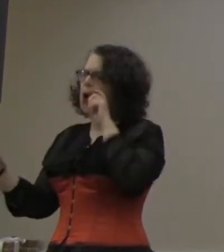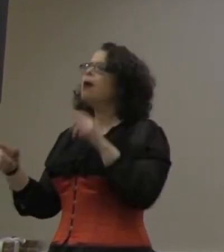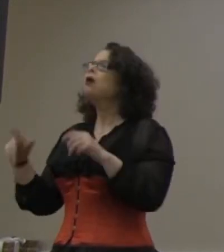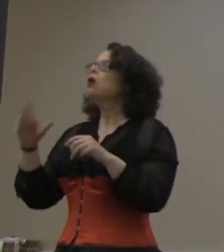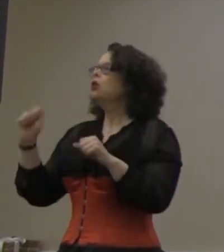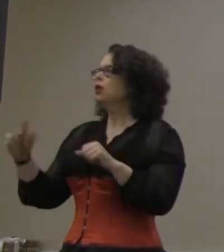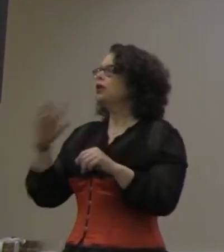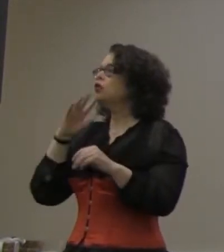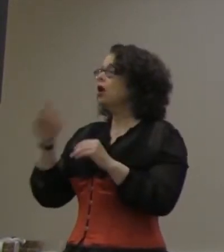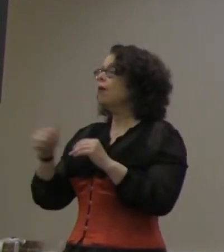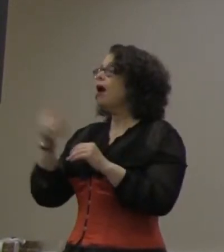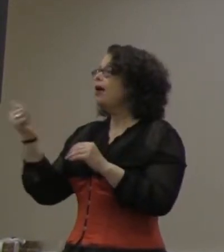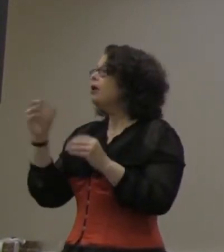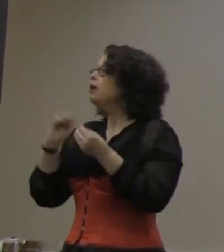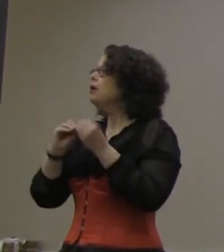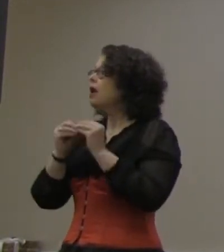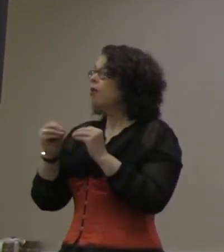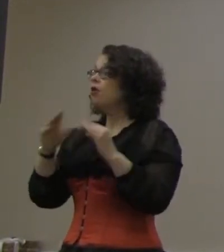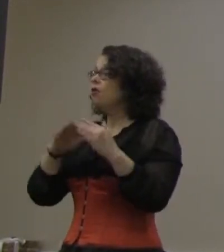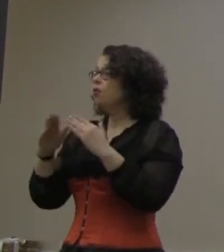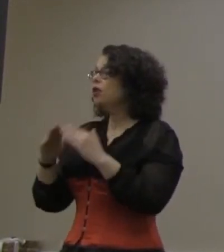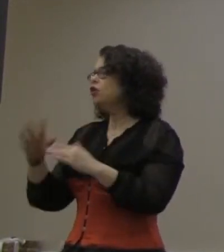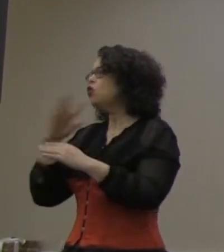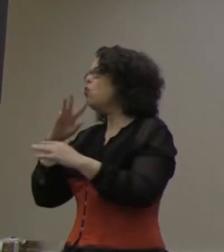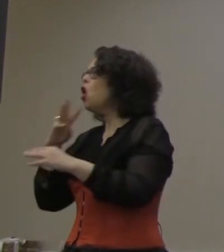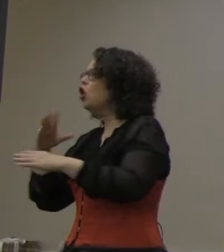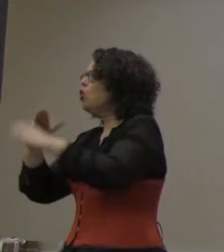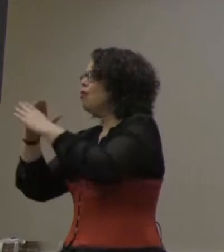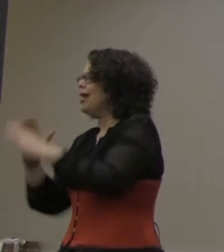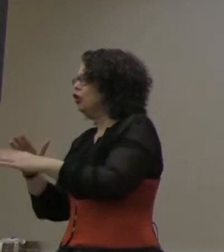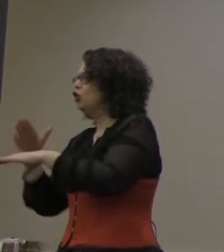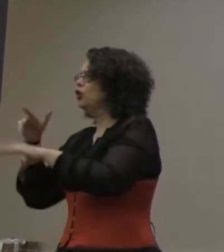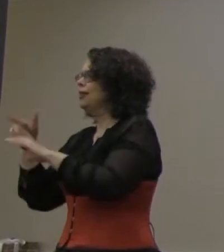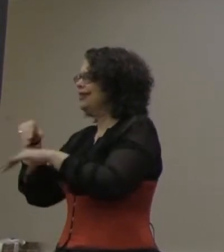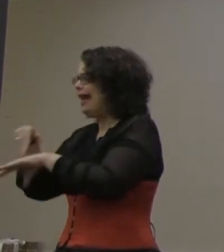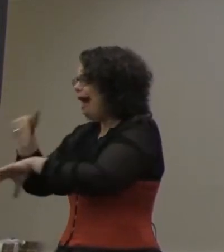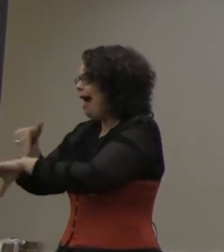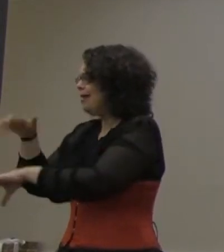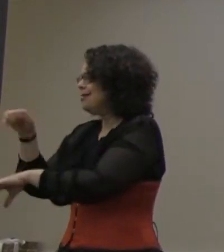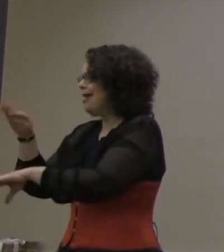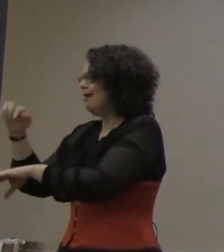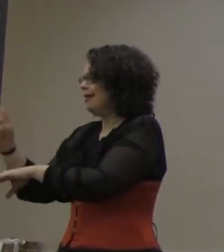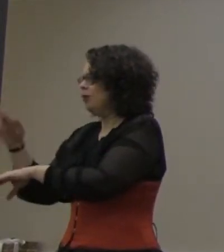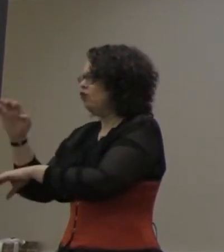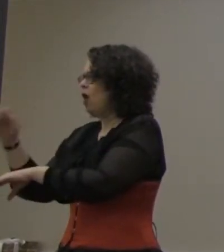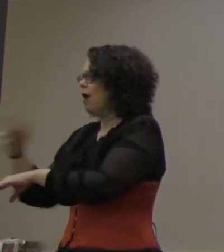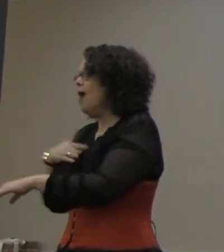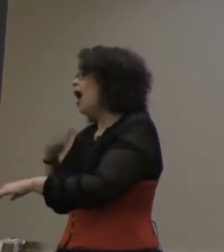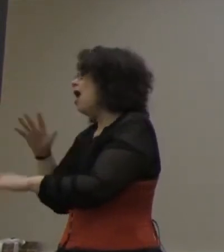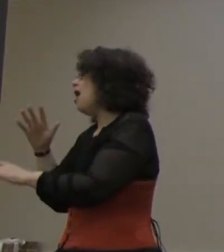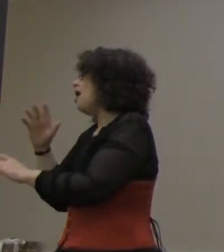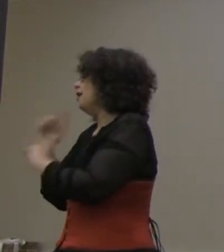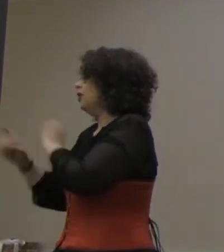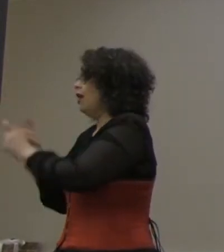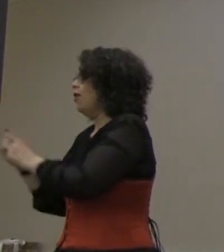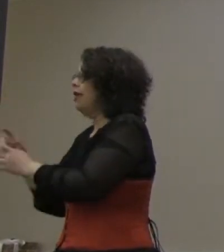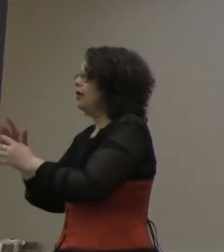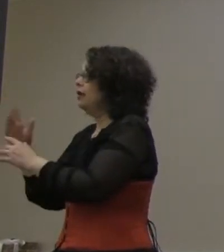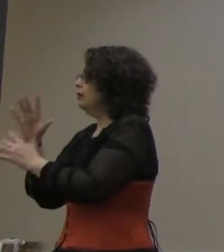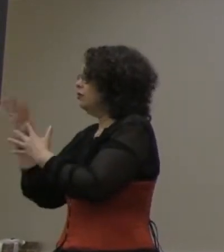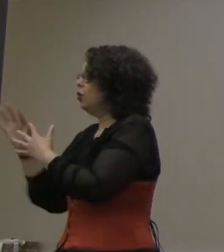about any number of communities. The Water Protectors at Standing Rock, My Charity of Choice, Rainbow Railroad, any